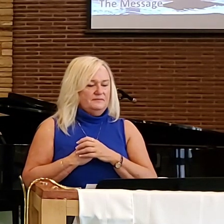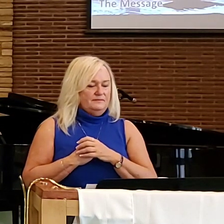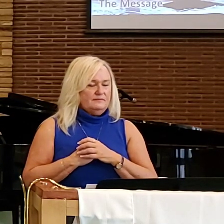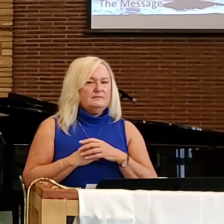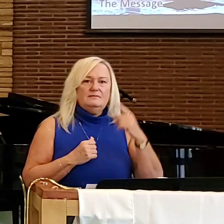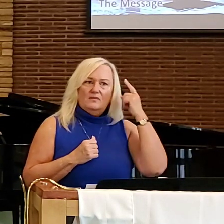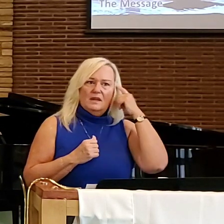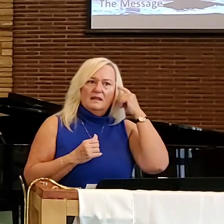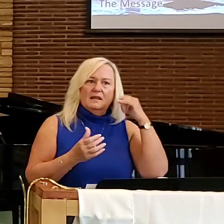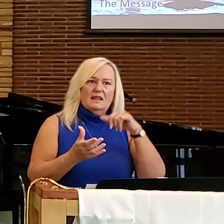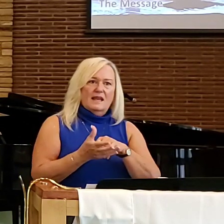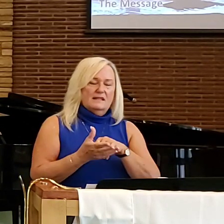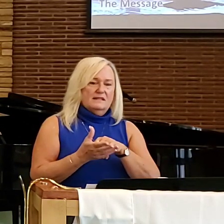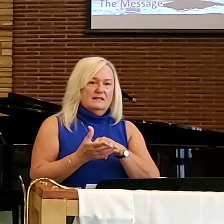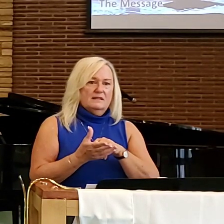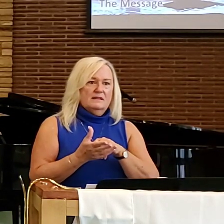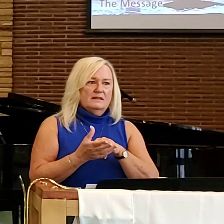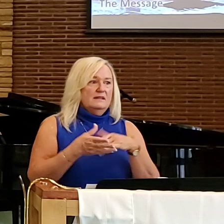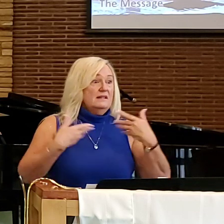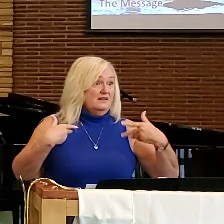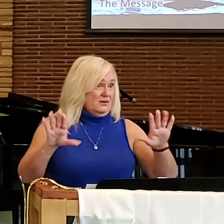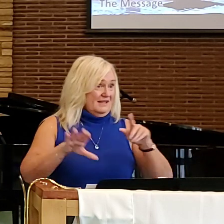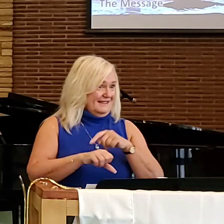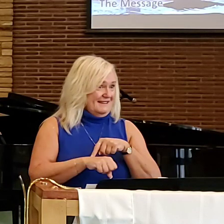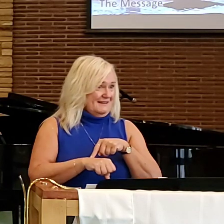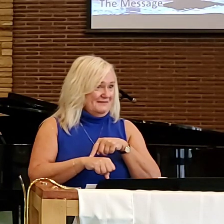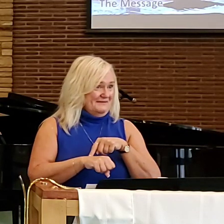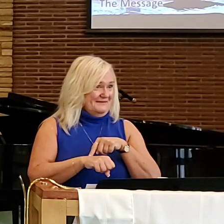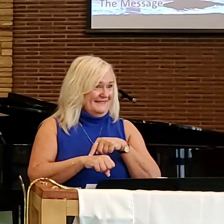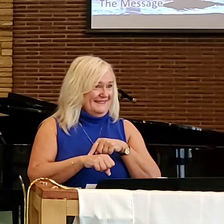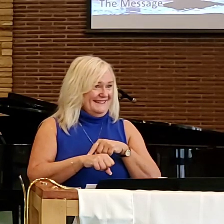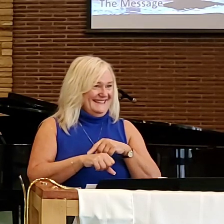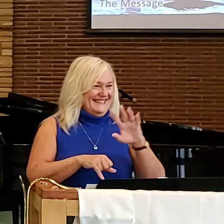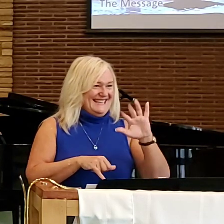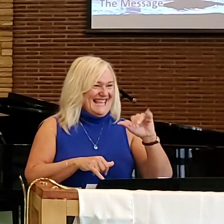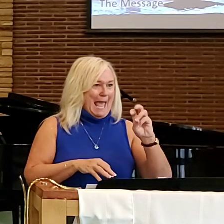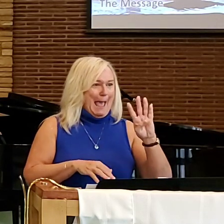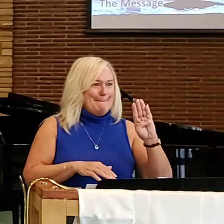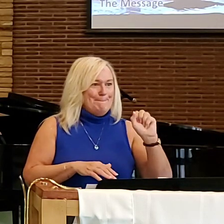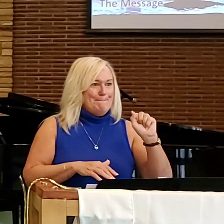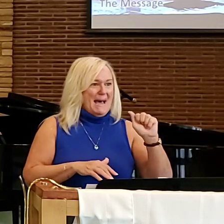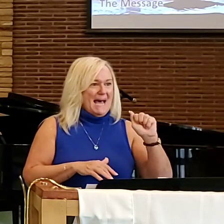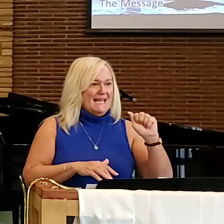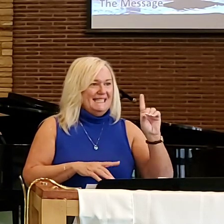I think that's Quittin time. Yabba dabba do.